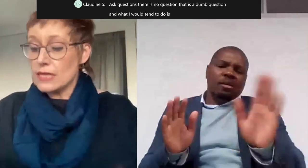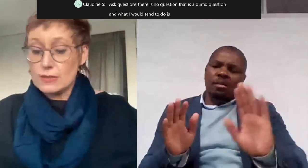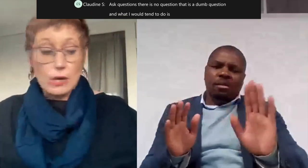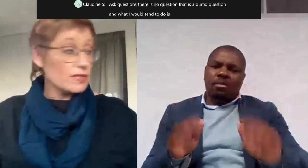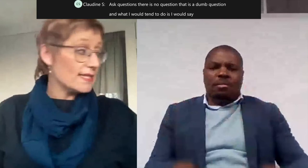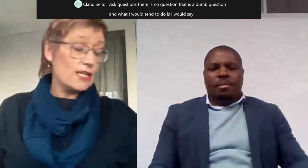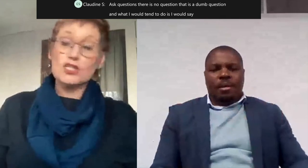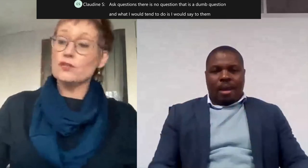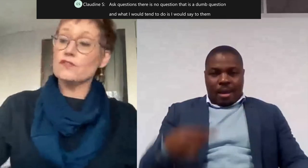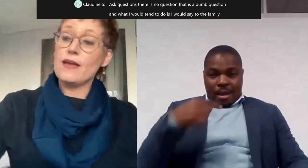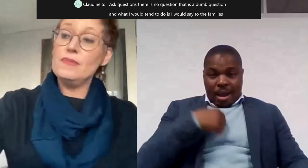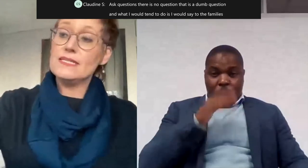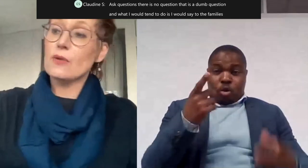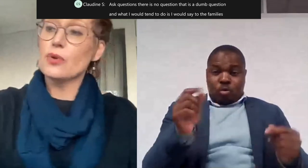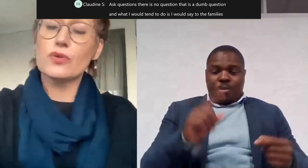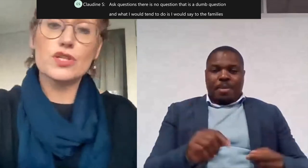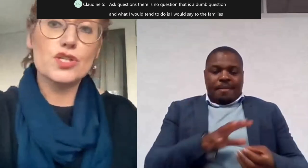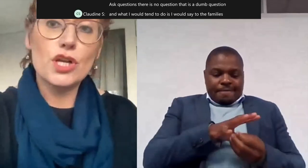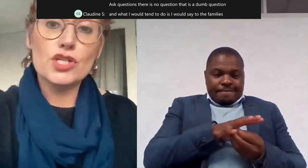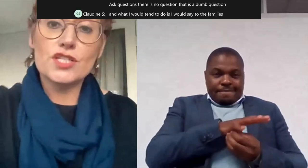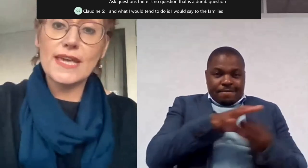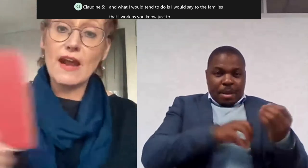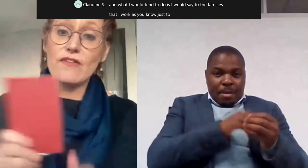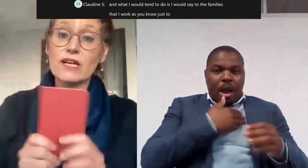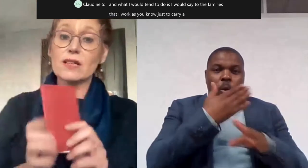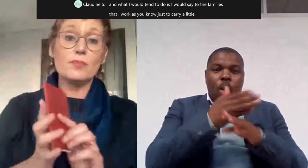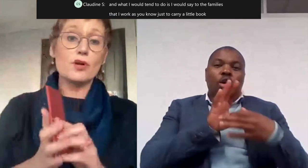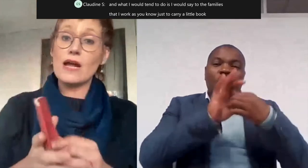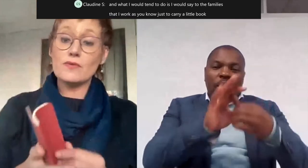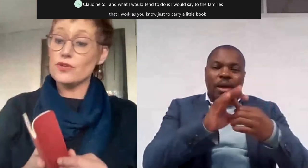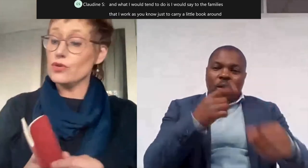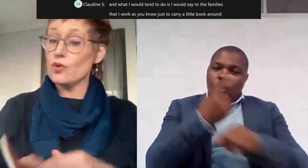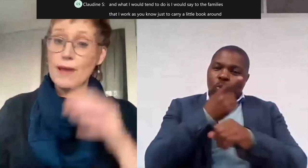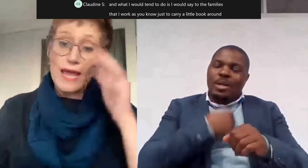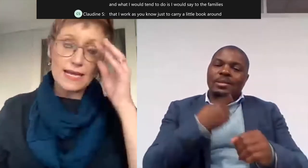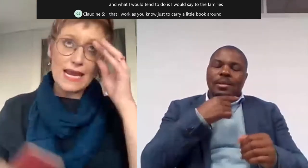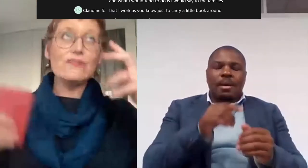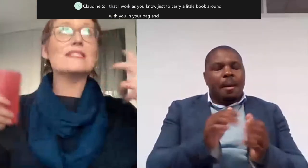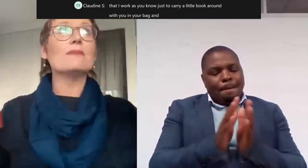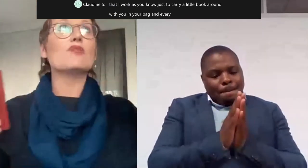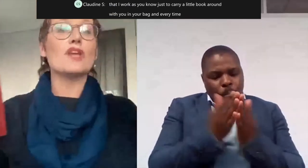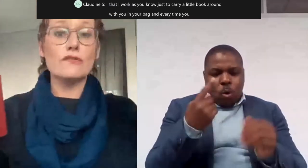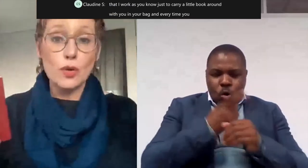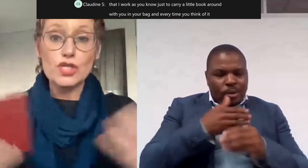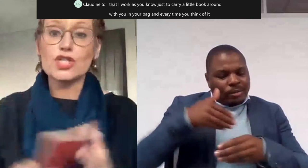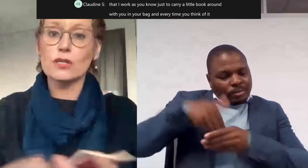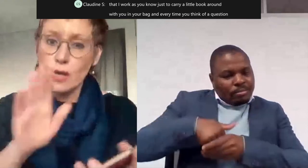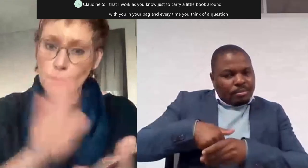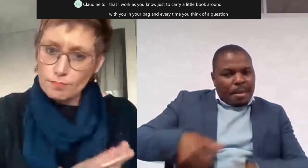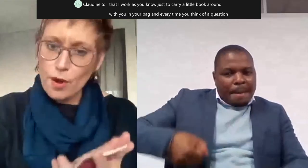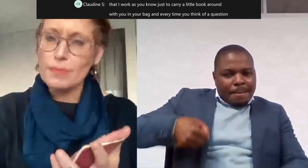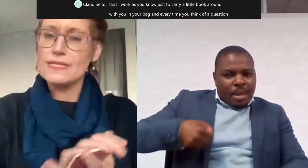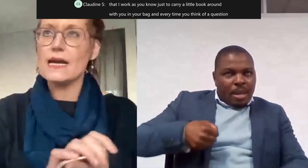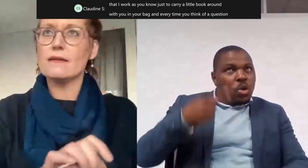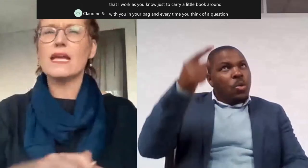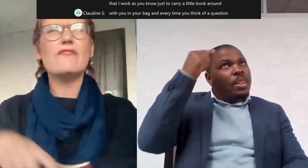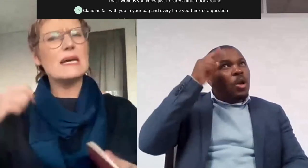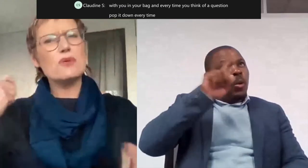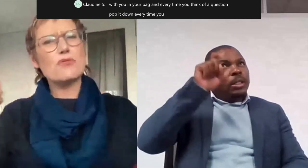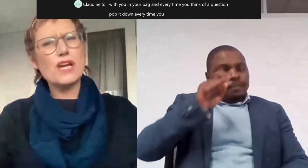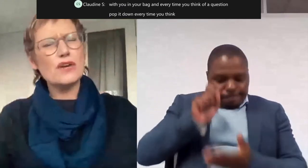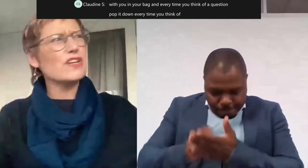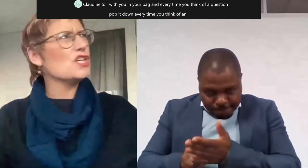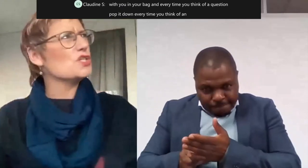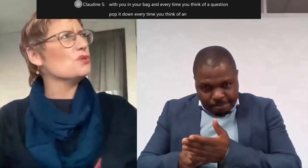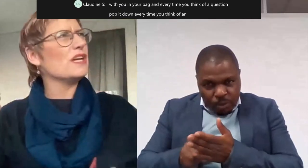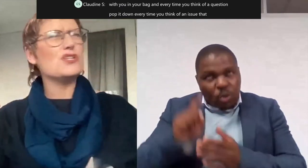to do is I would say to the families that I work with is, you know, just to carry a little book around with you in your bag. And every time you think of a question, pop it down. Every